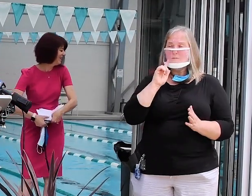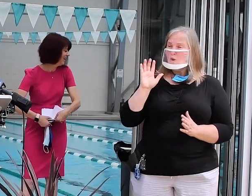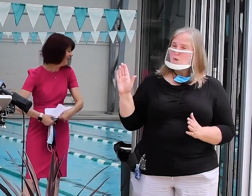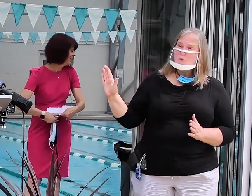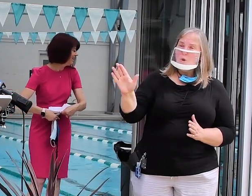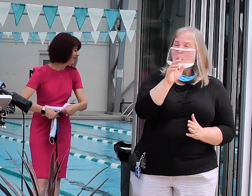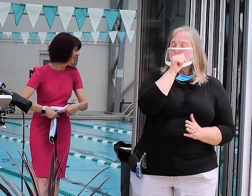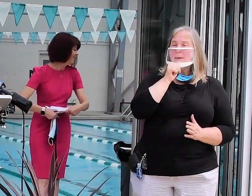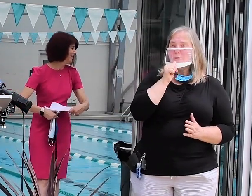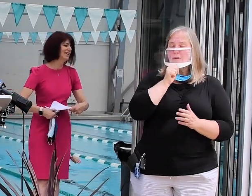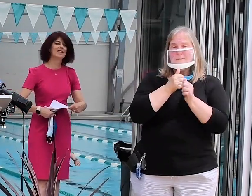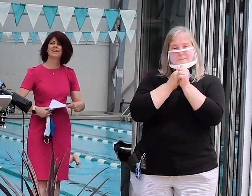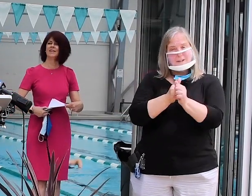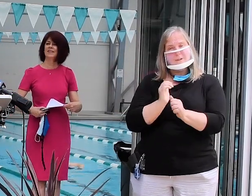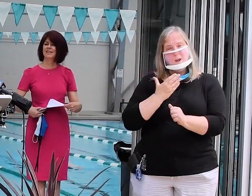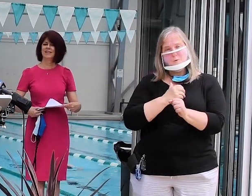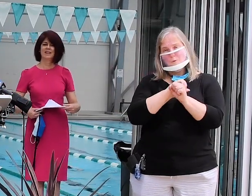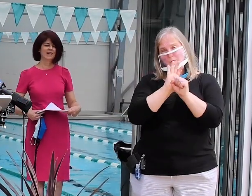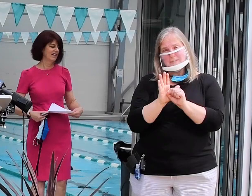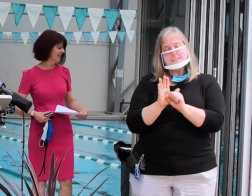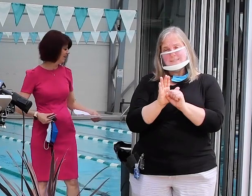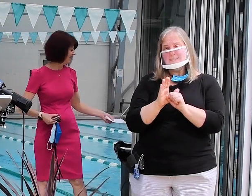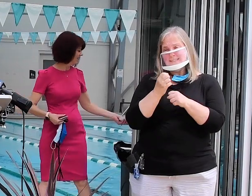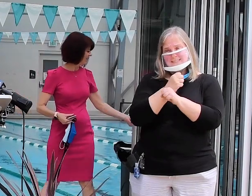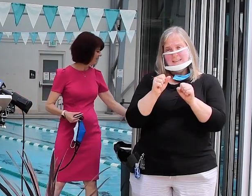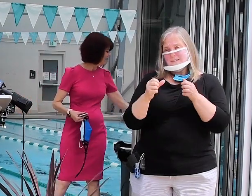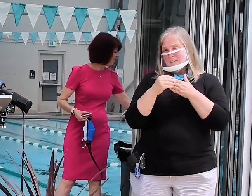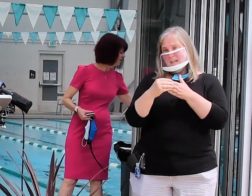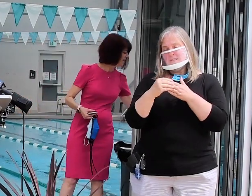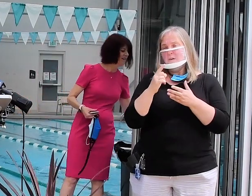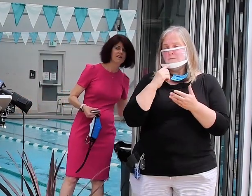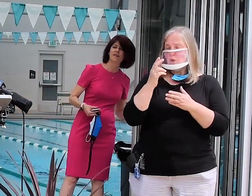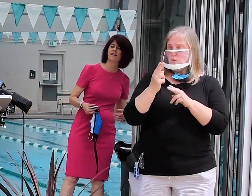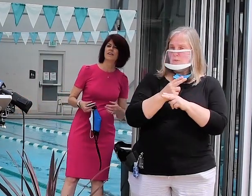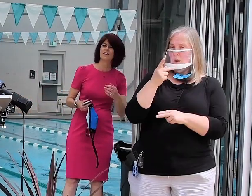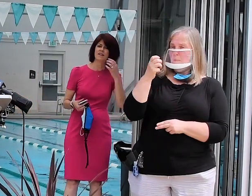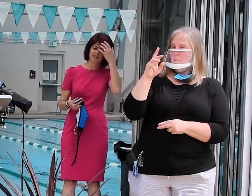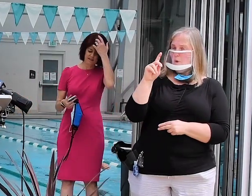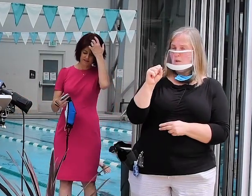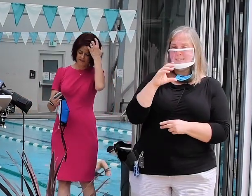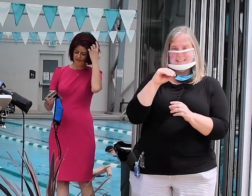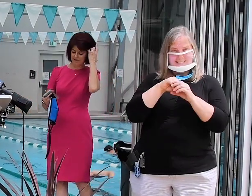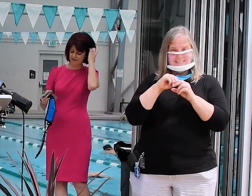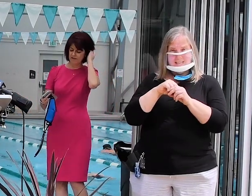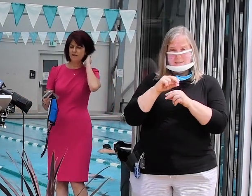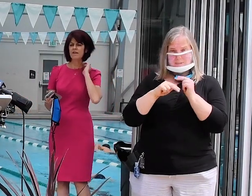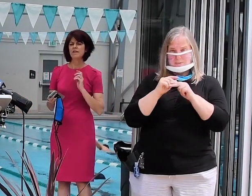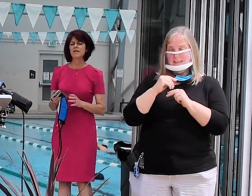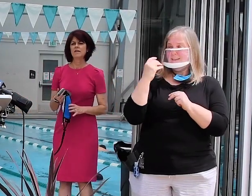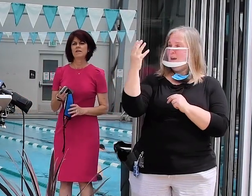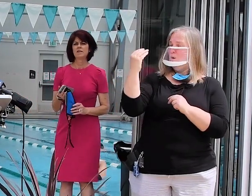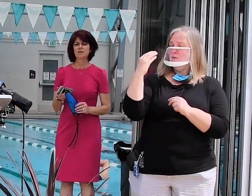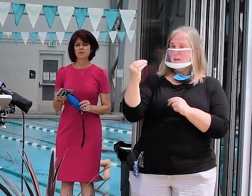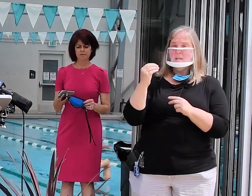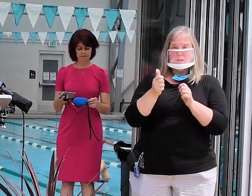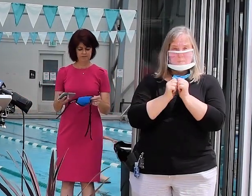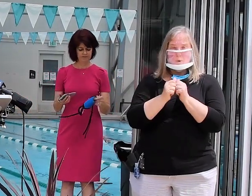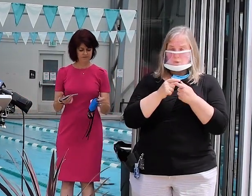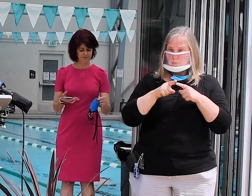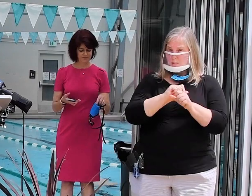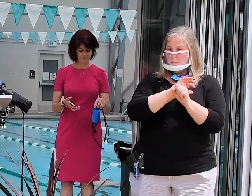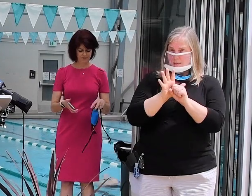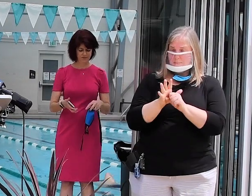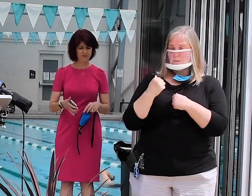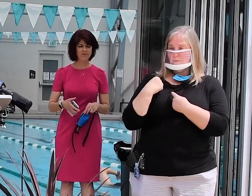patience with following our COVID-19 safety guidelines for park use and indoor and outdoor sports during this pandemic. I also want